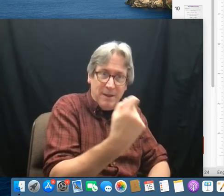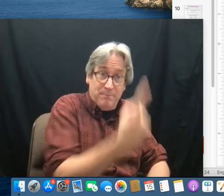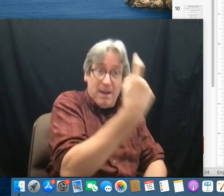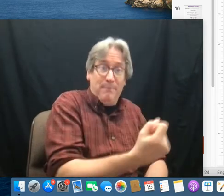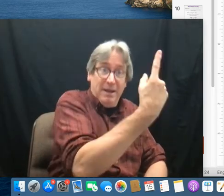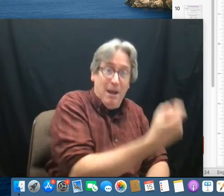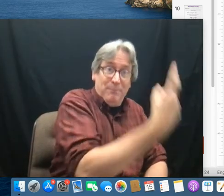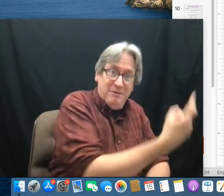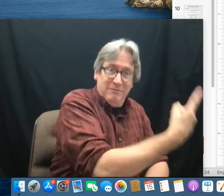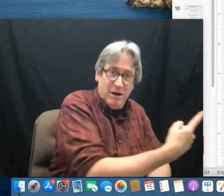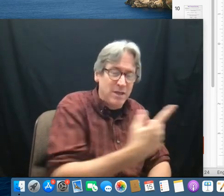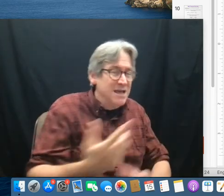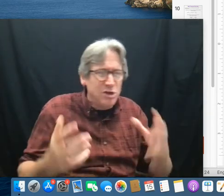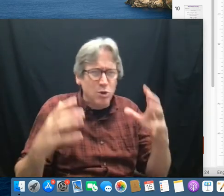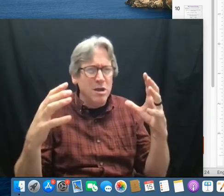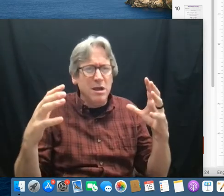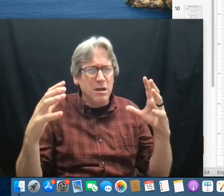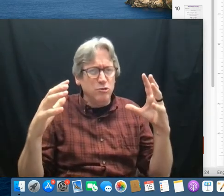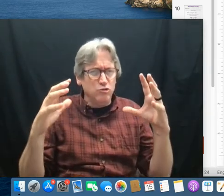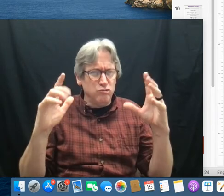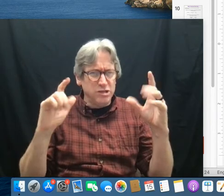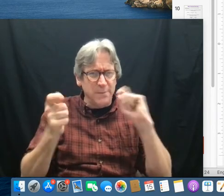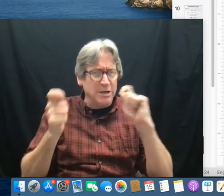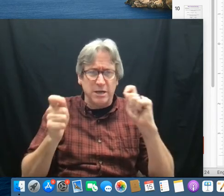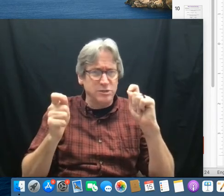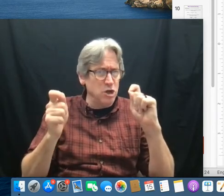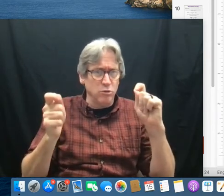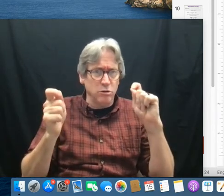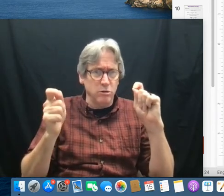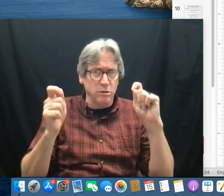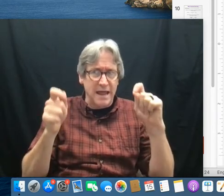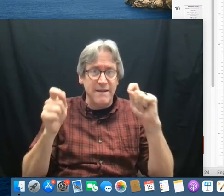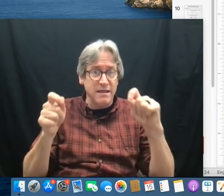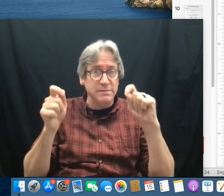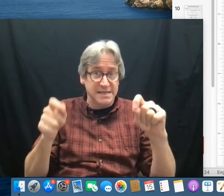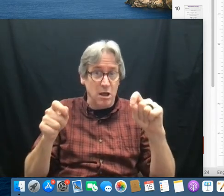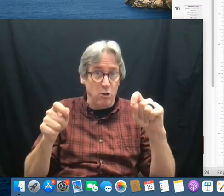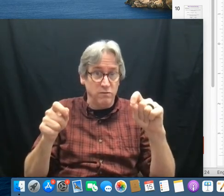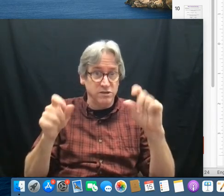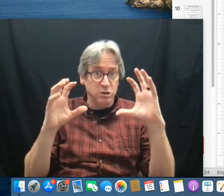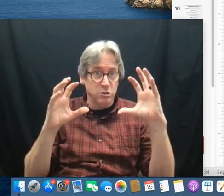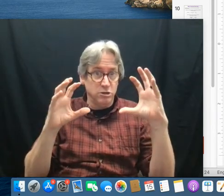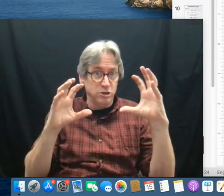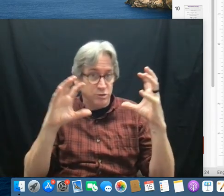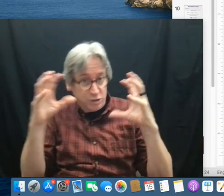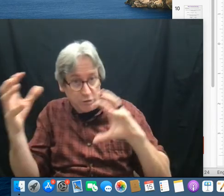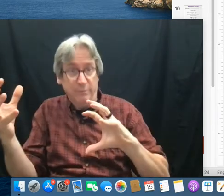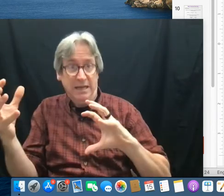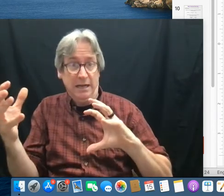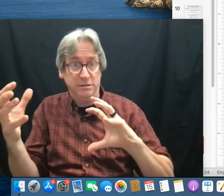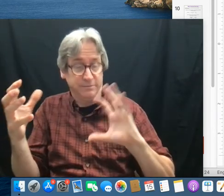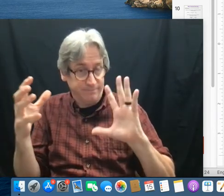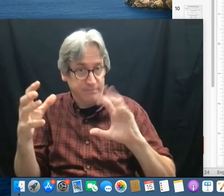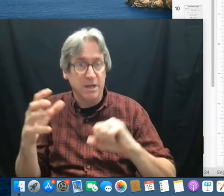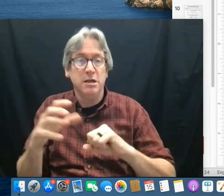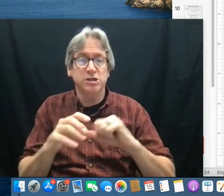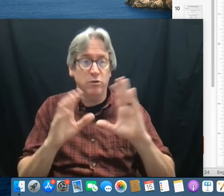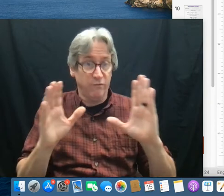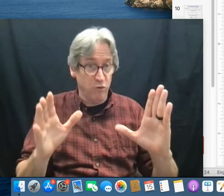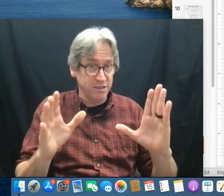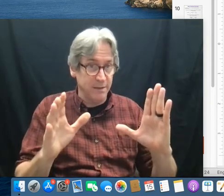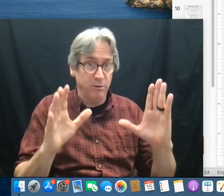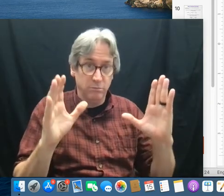still looks like 3. 9 people walking down the street still looks like 3 people. It can be confusing. 11 people walking down the